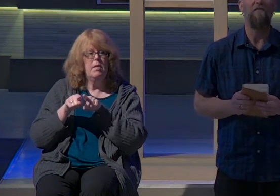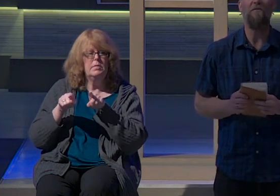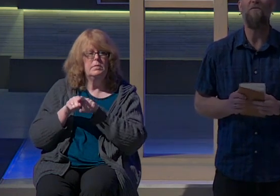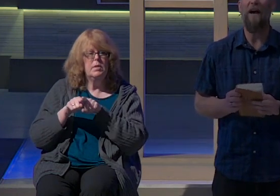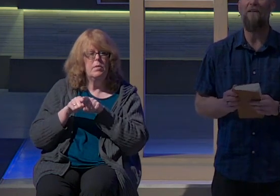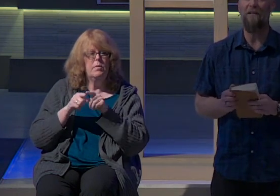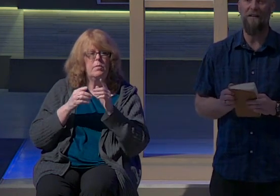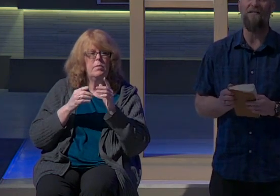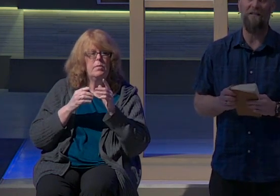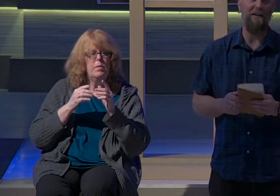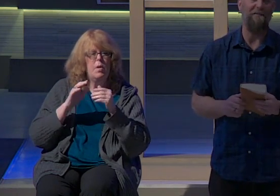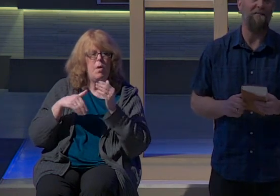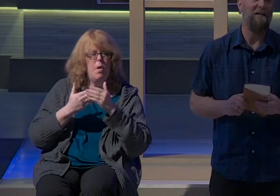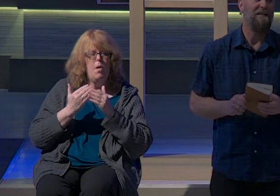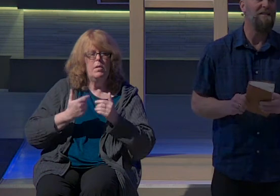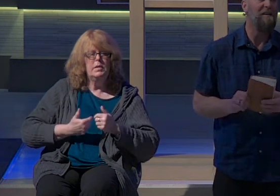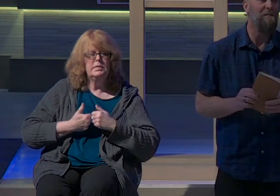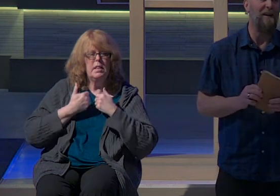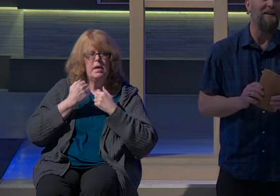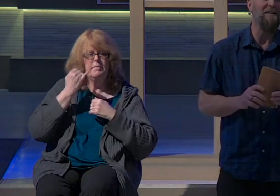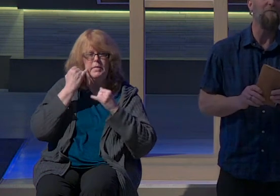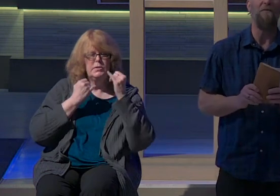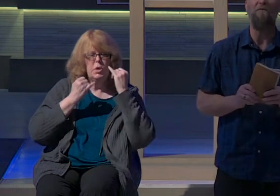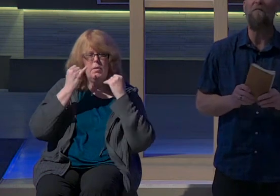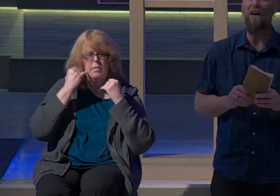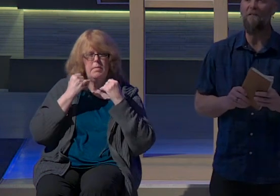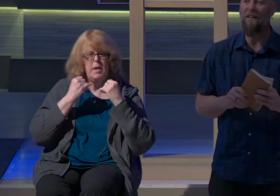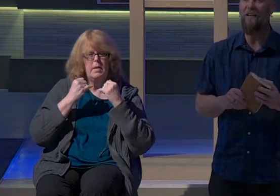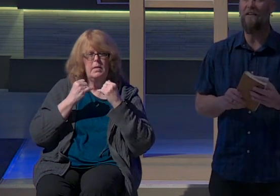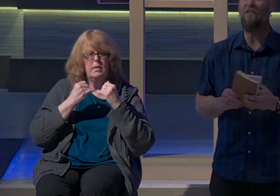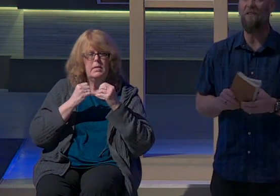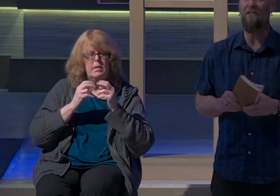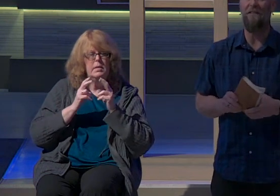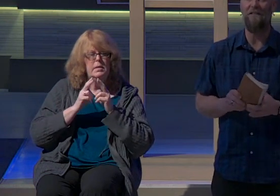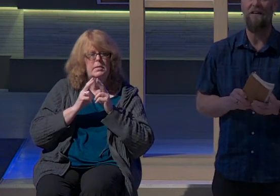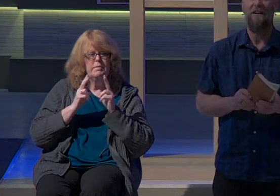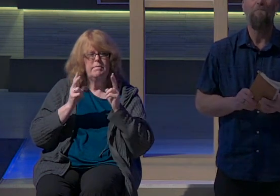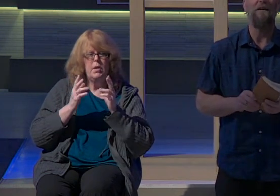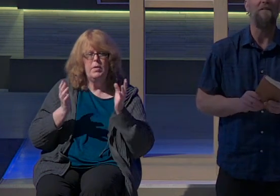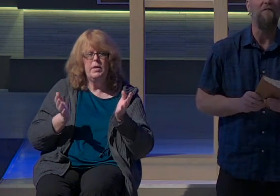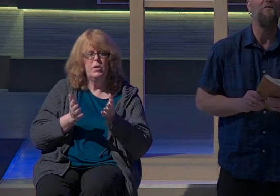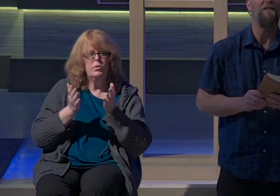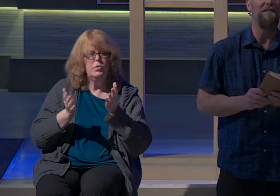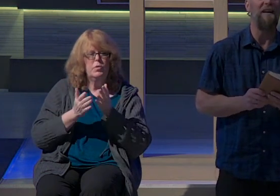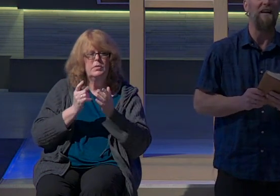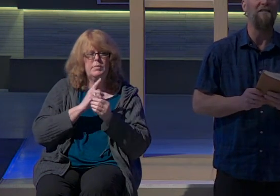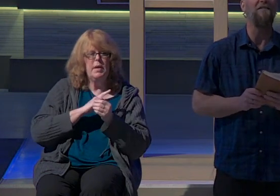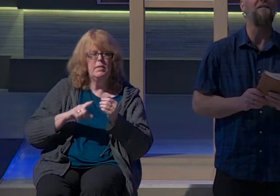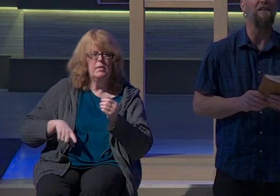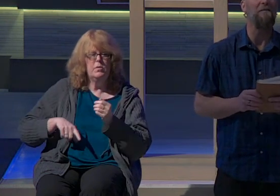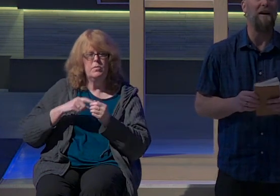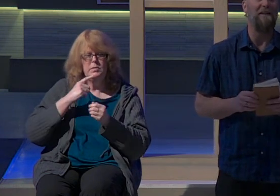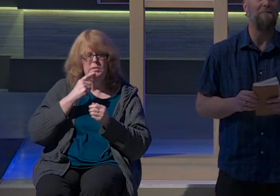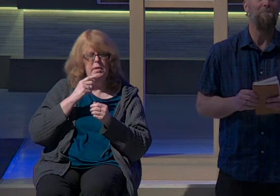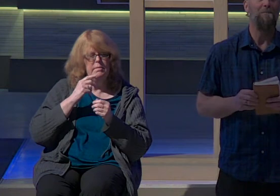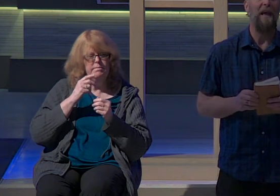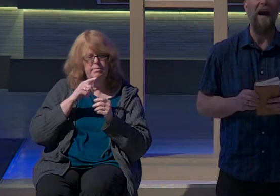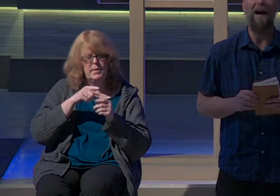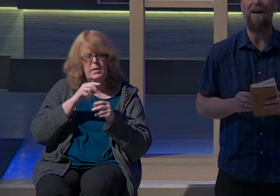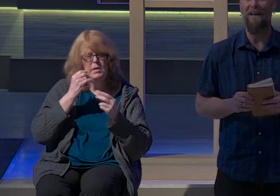that throughout his life, Jeremiah is profoundly encouraged by the Lord saying, look,